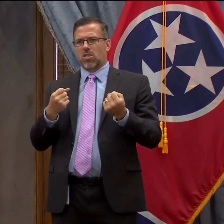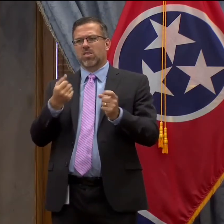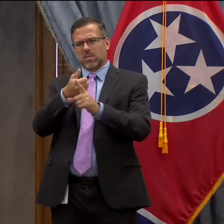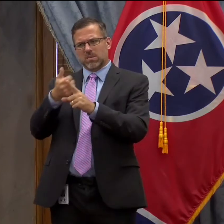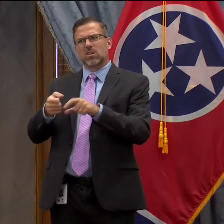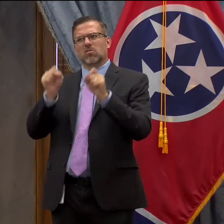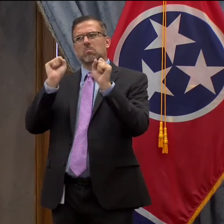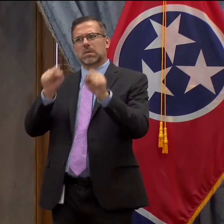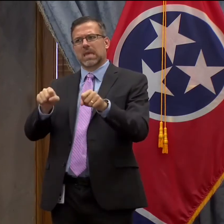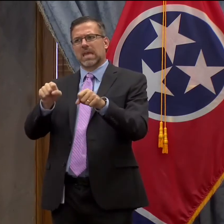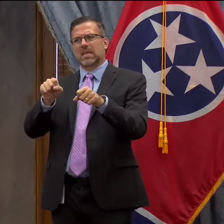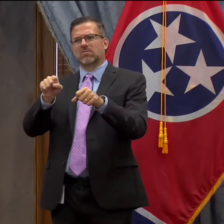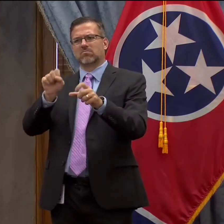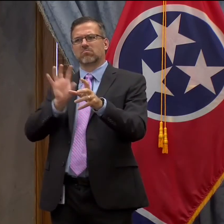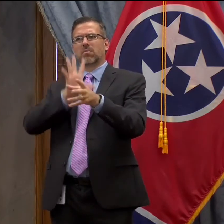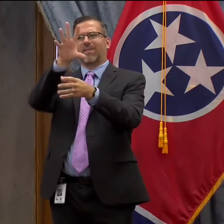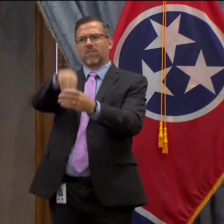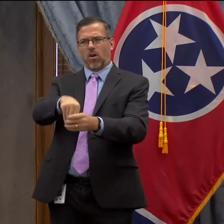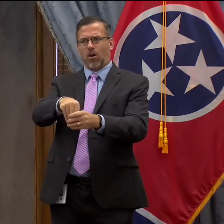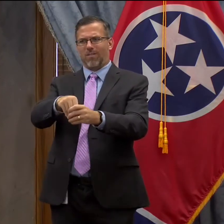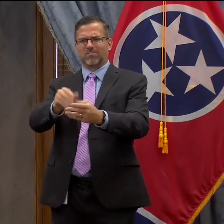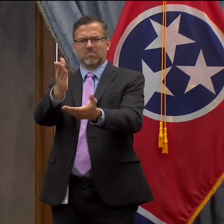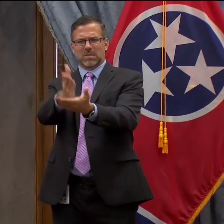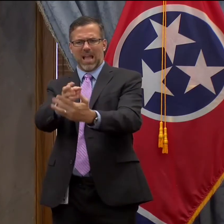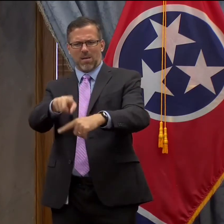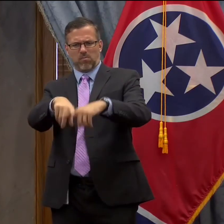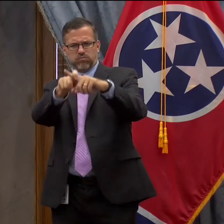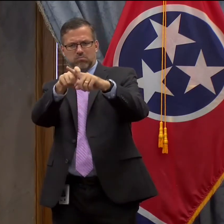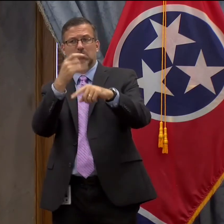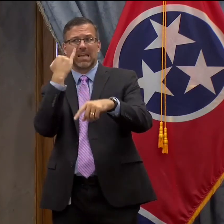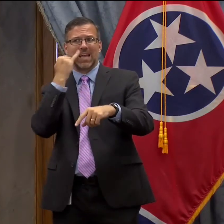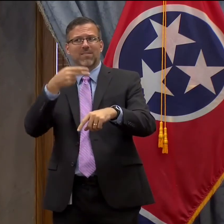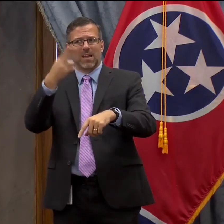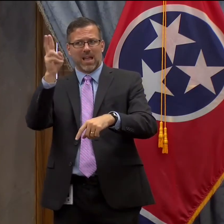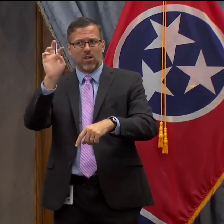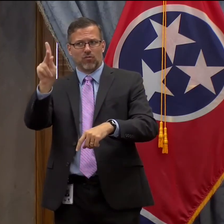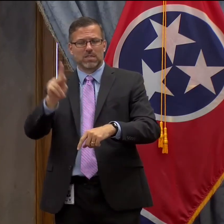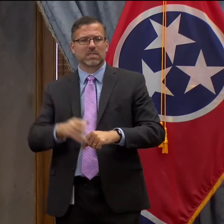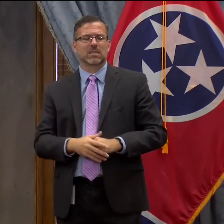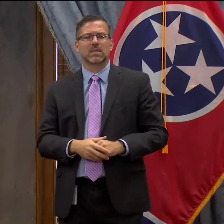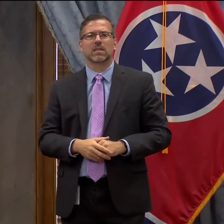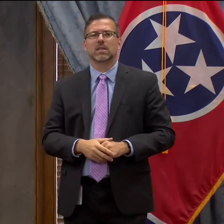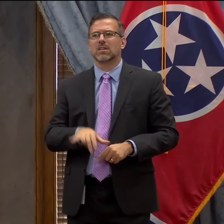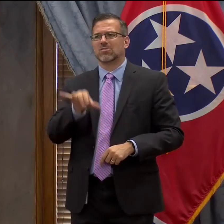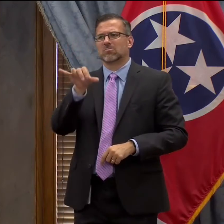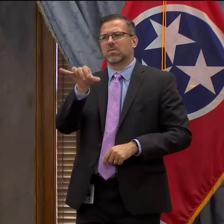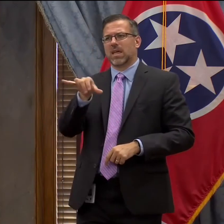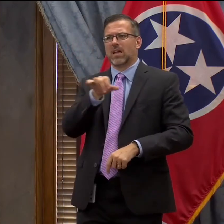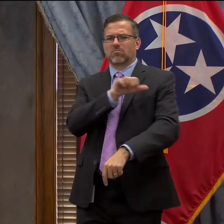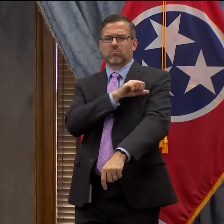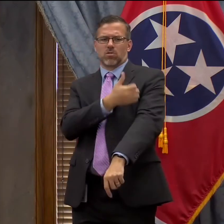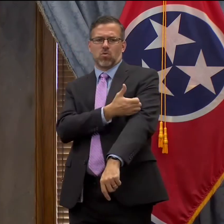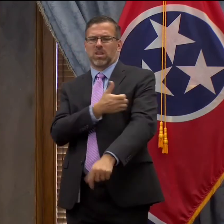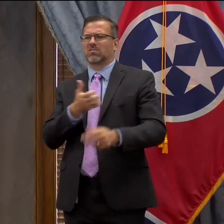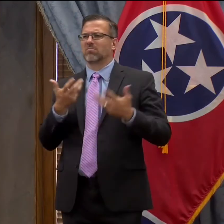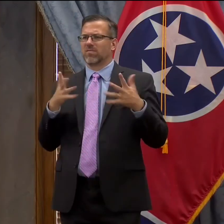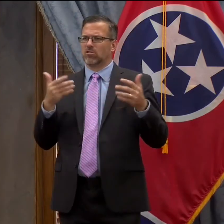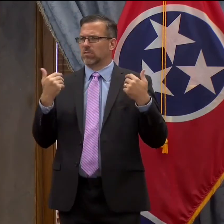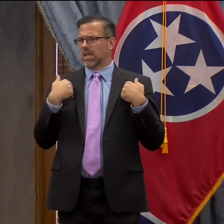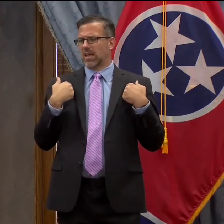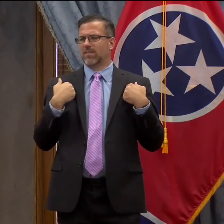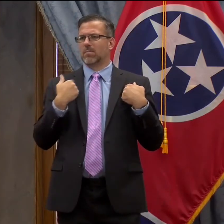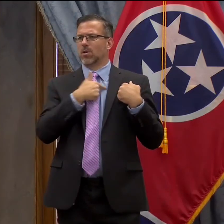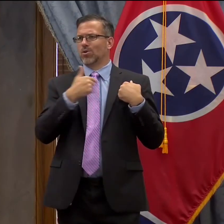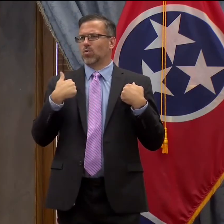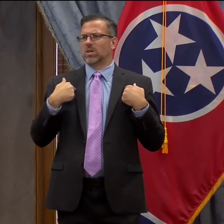intervene when they think there's a risk. That authority exists. It hasn't been used because